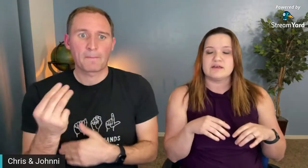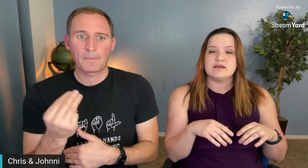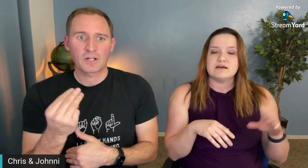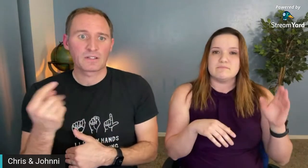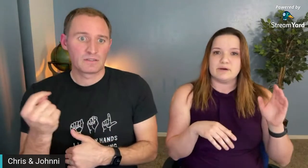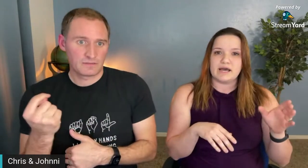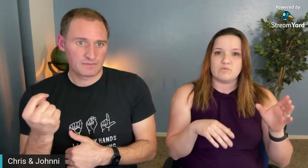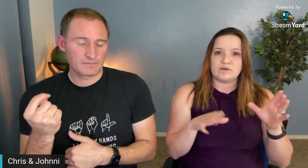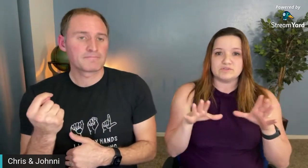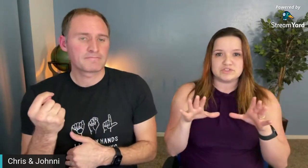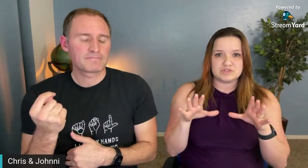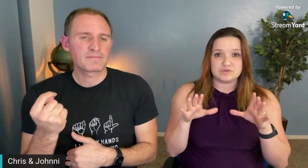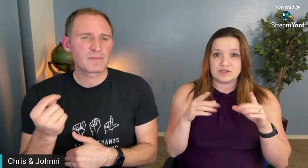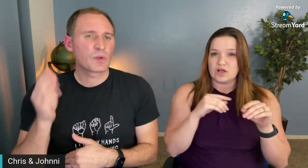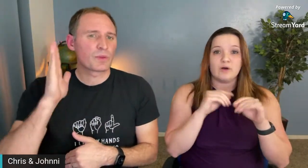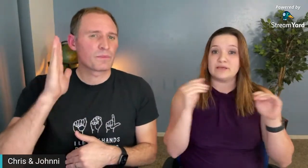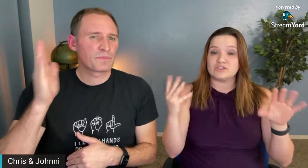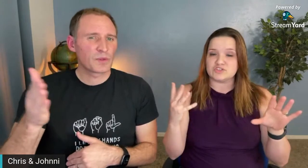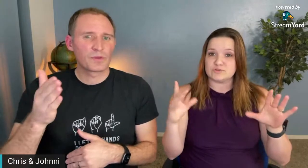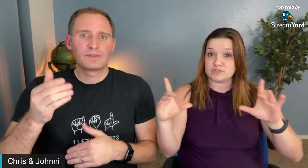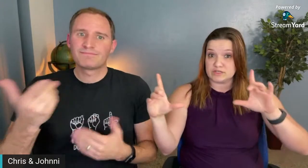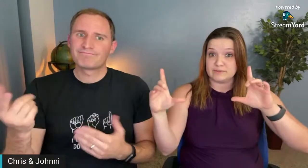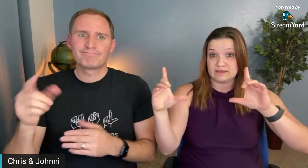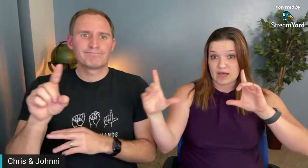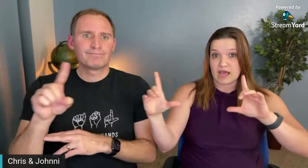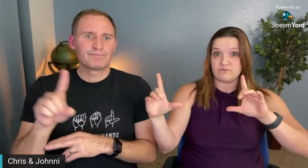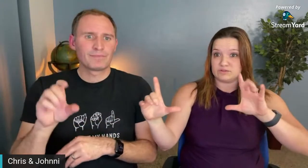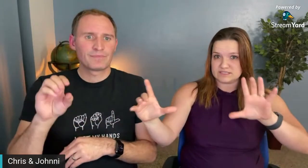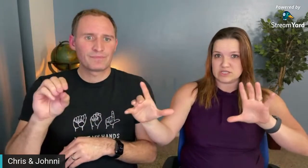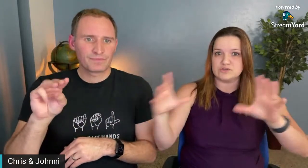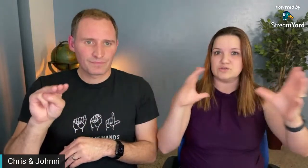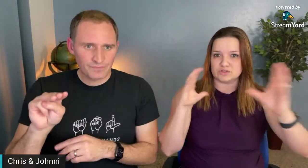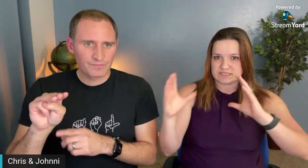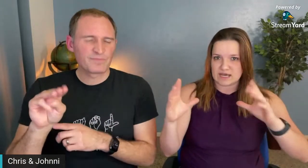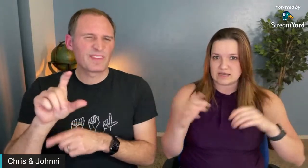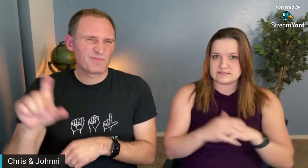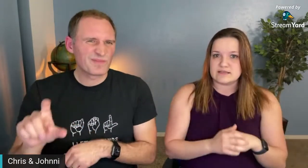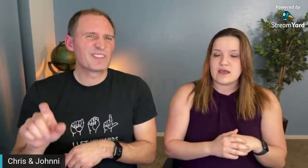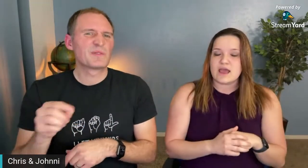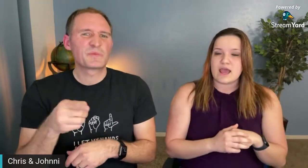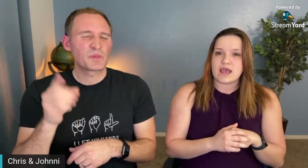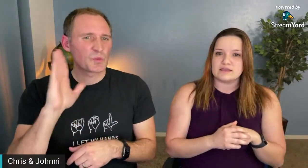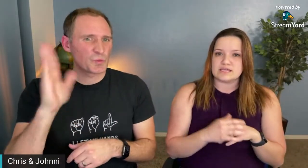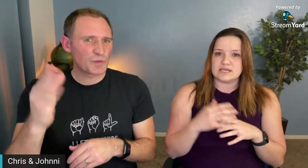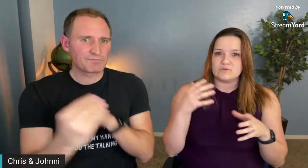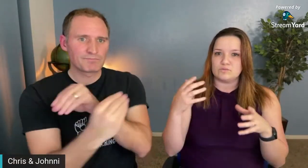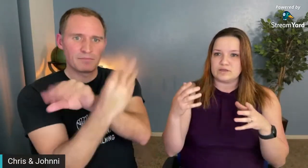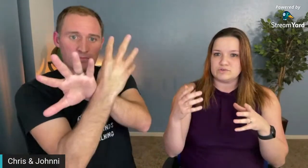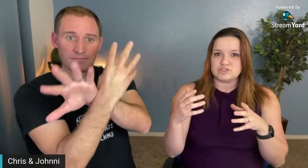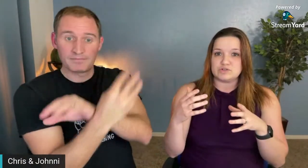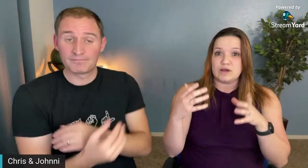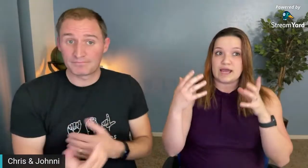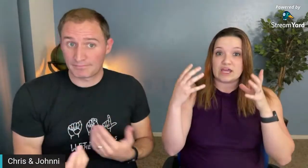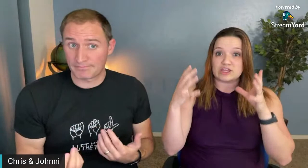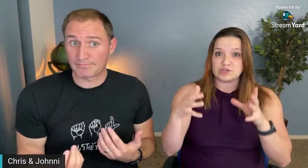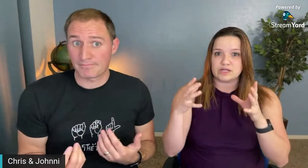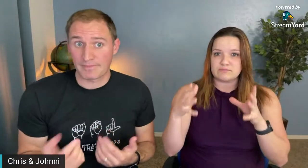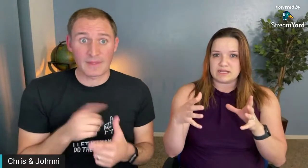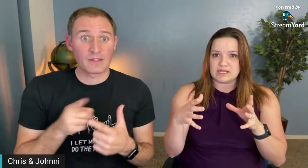But it'll all be on Zoom, so it'll be live. We'll see you, you'll see us. And then we will do a